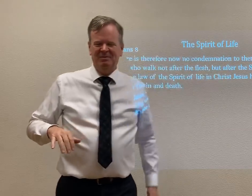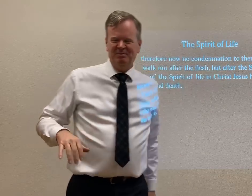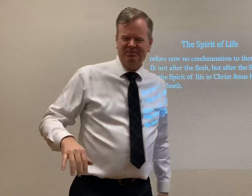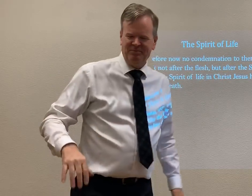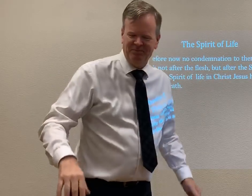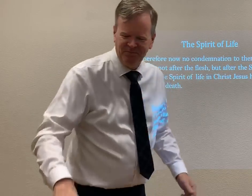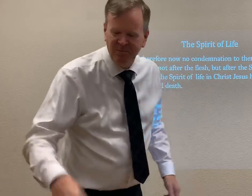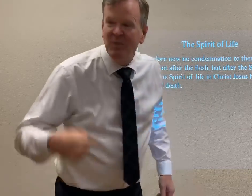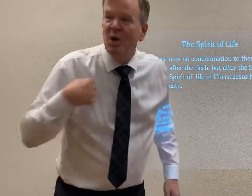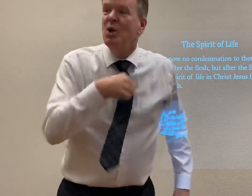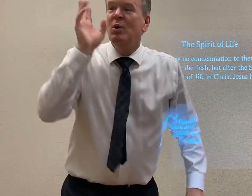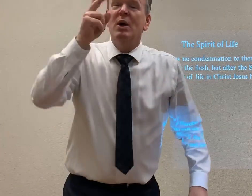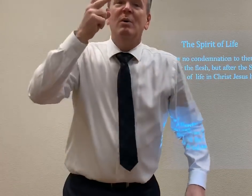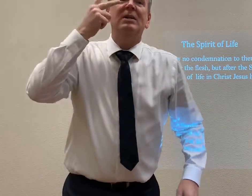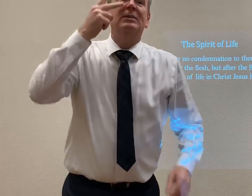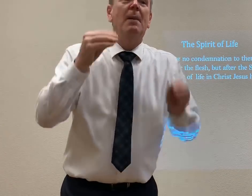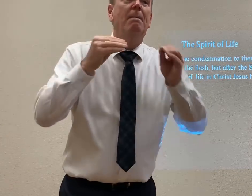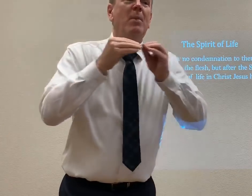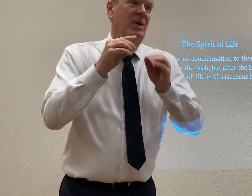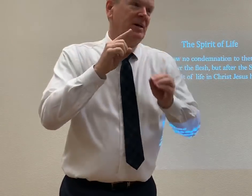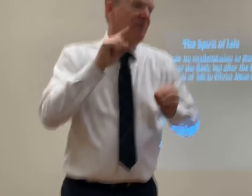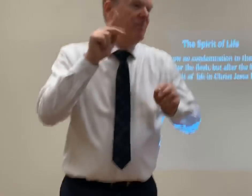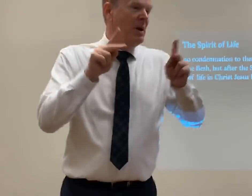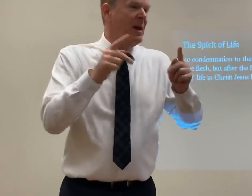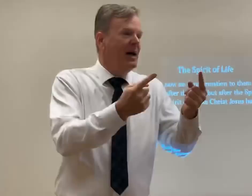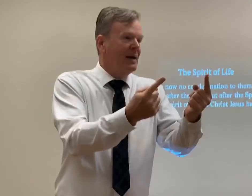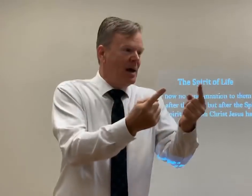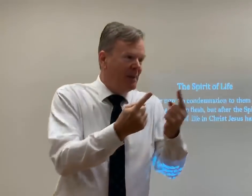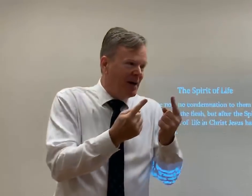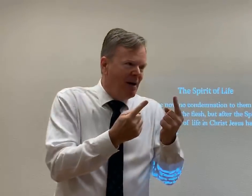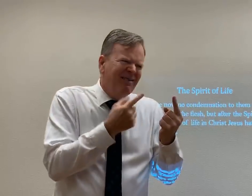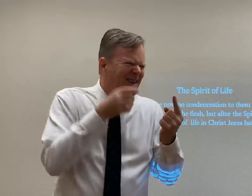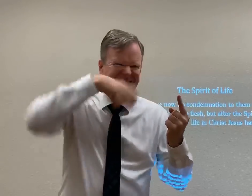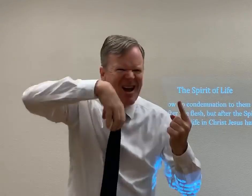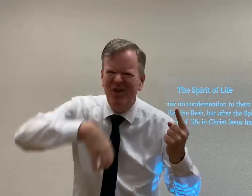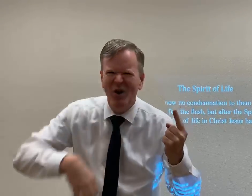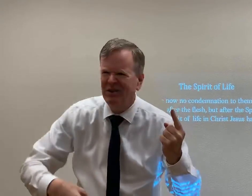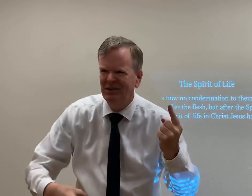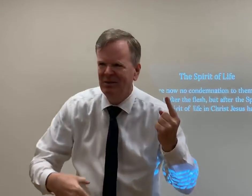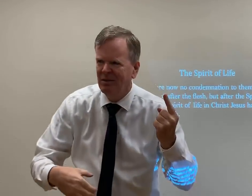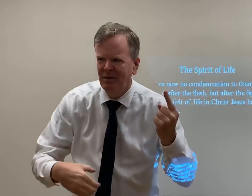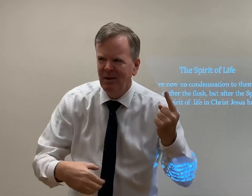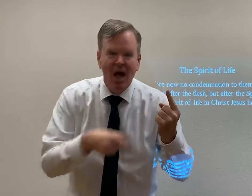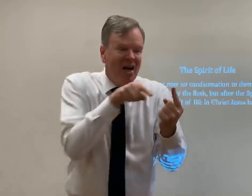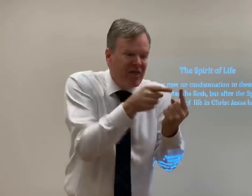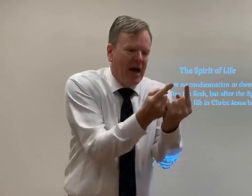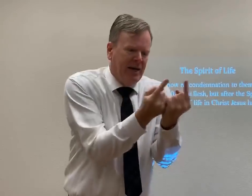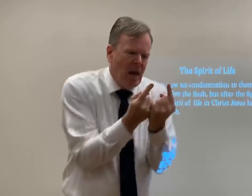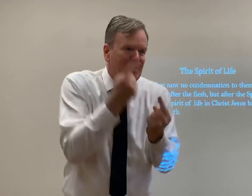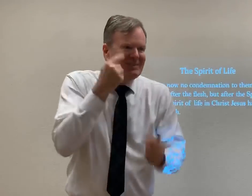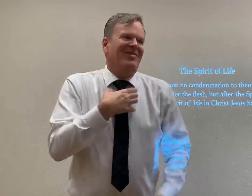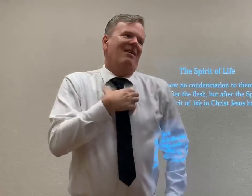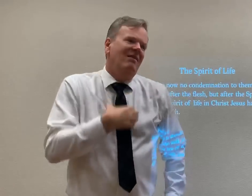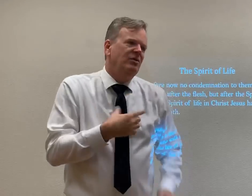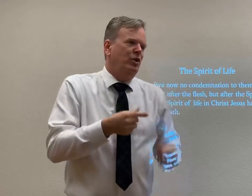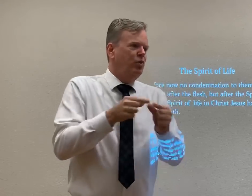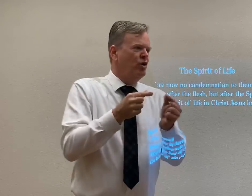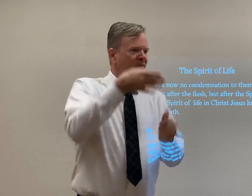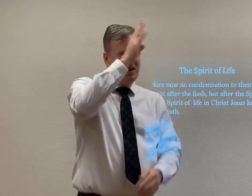Oh, someone's saying we want a longer class. We'll see. More deaf people will come. Now notice they're coming because they're hungry. They're